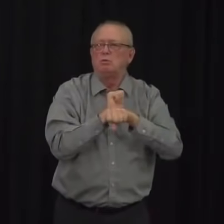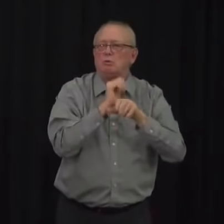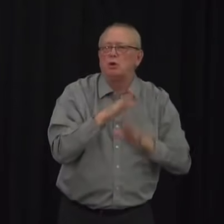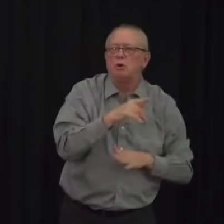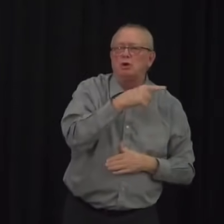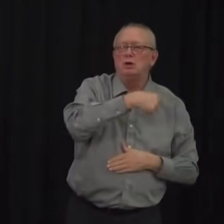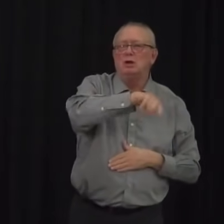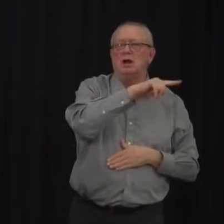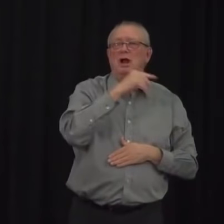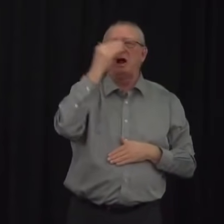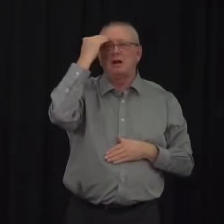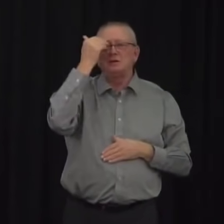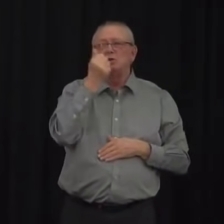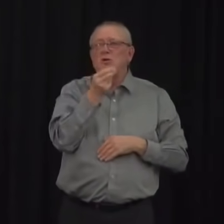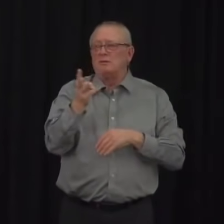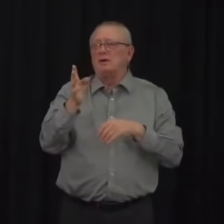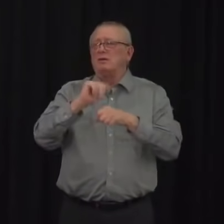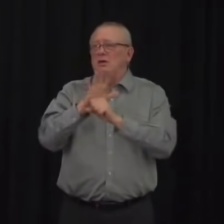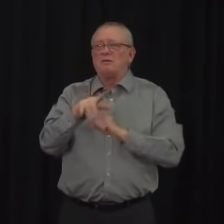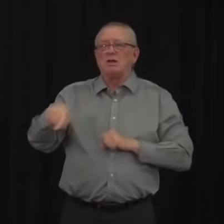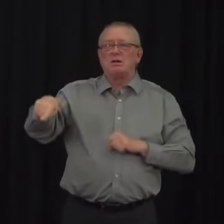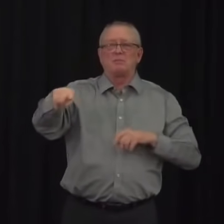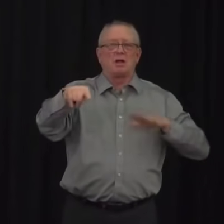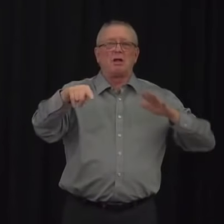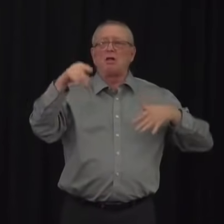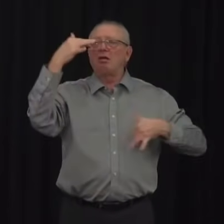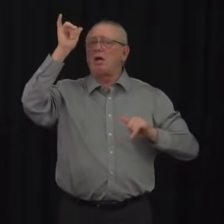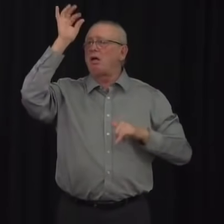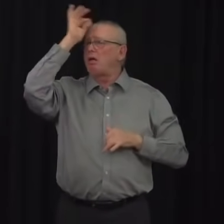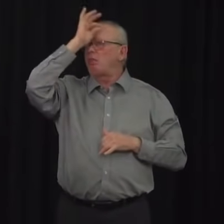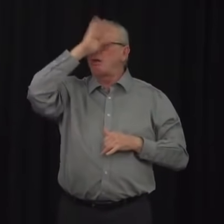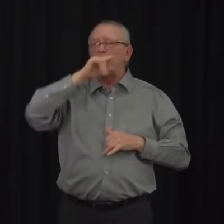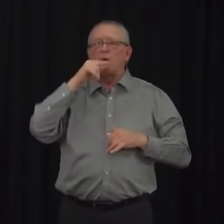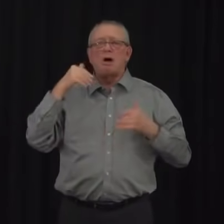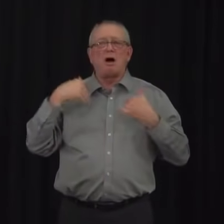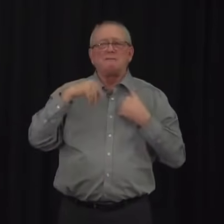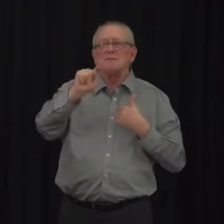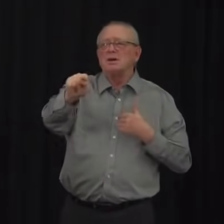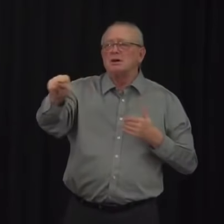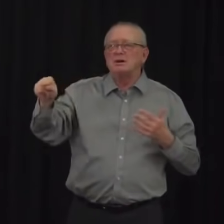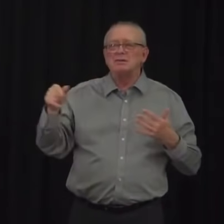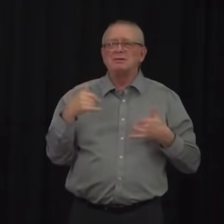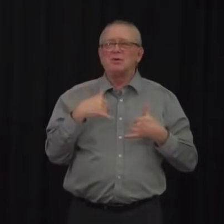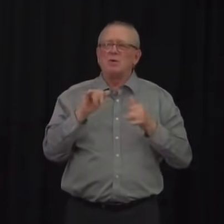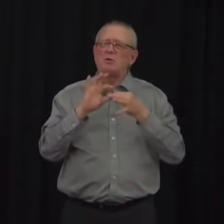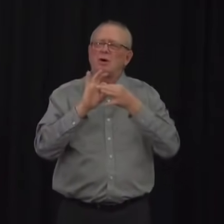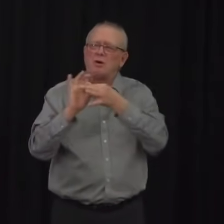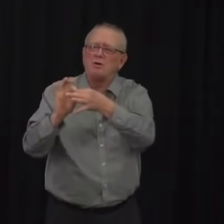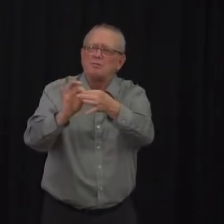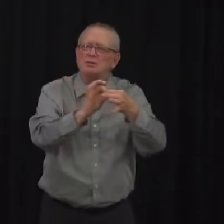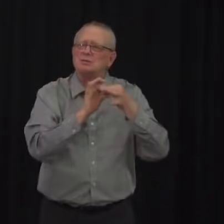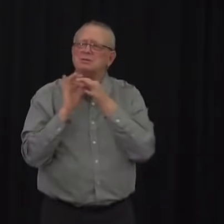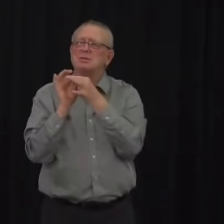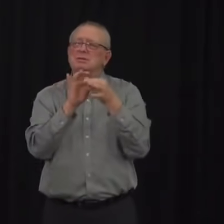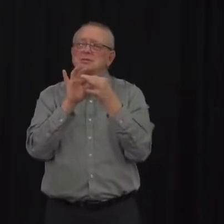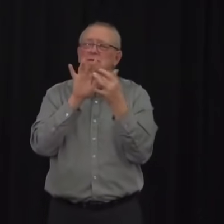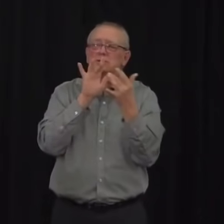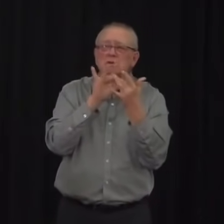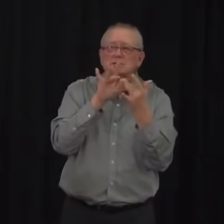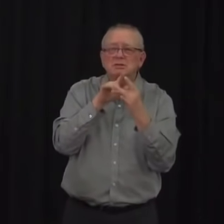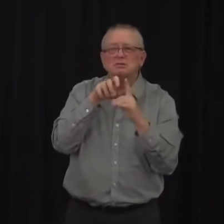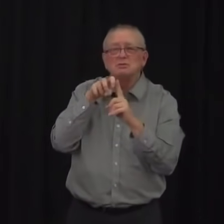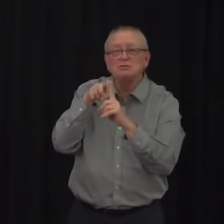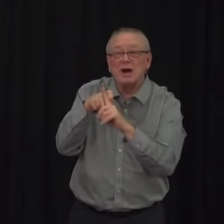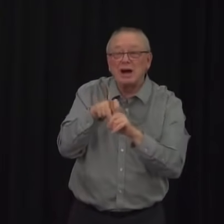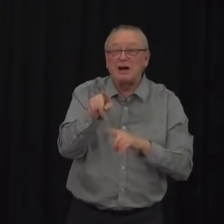about. We must all continue to do our part to help the contact tracers. If you test positive for COVID-19, follow